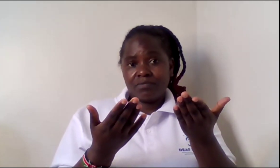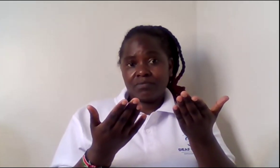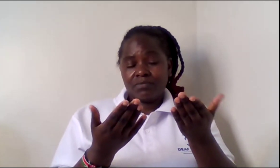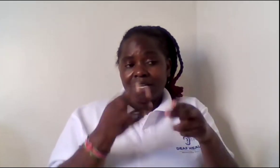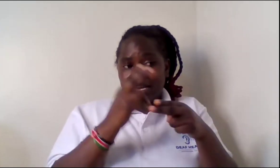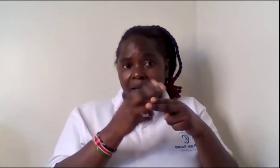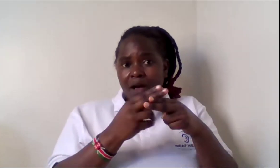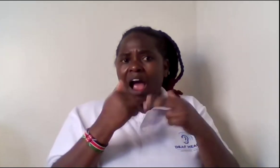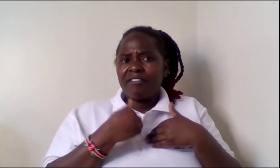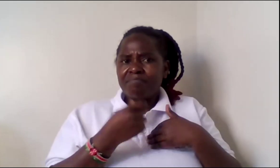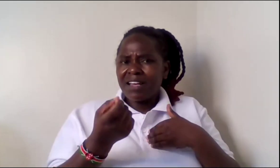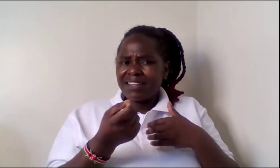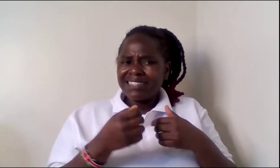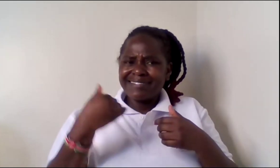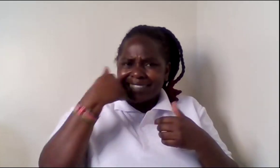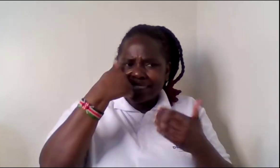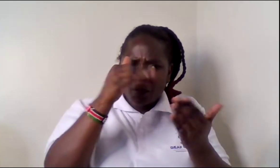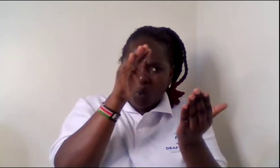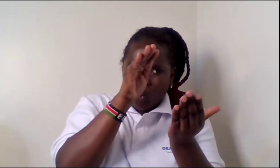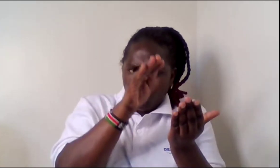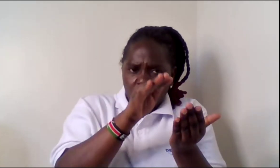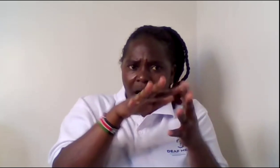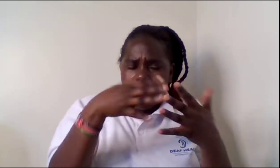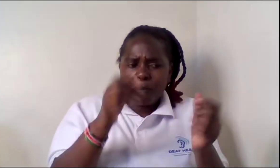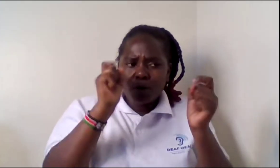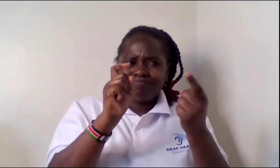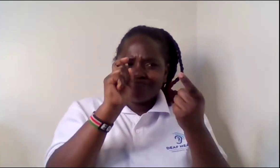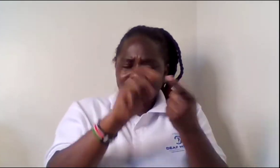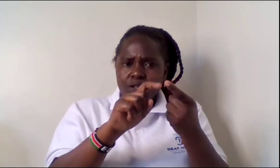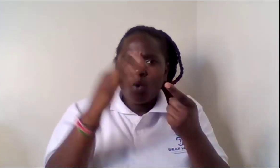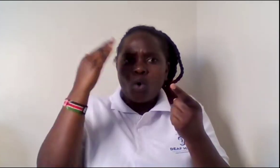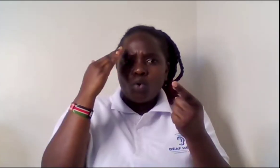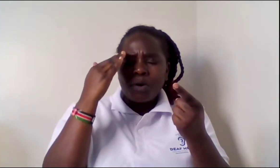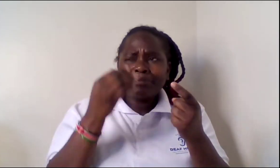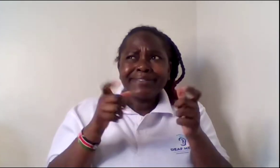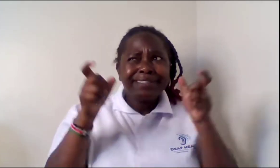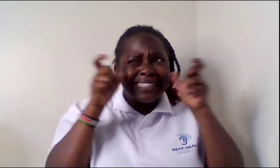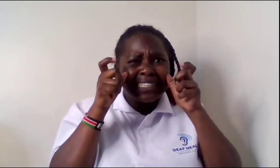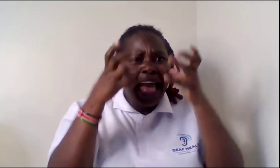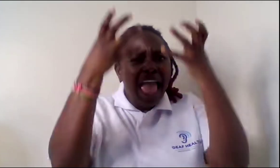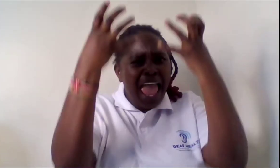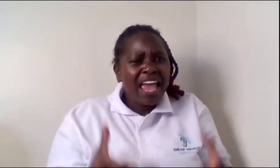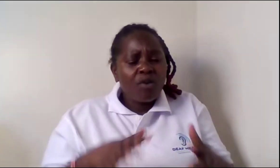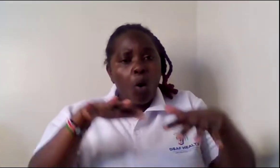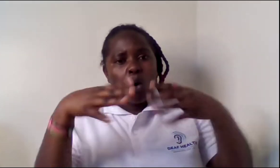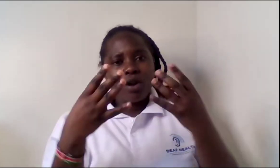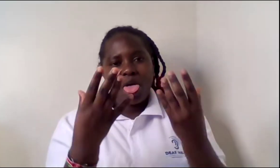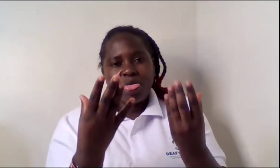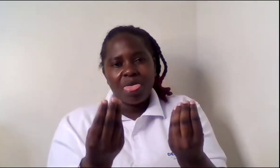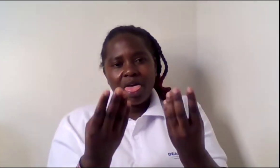load, we are able to test if the virus has been suppressed in the patient's body